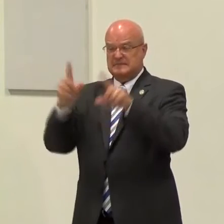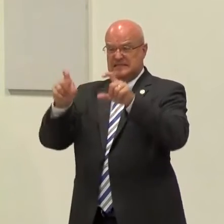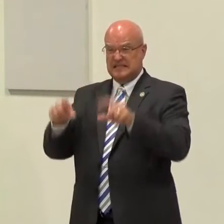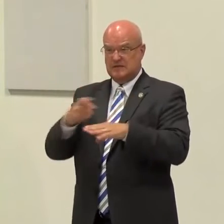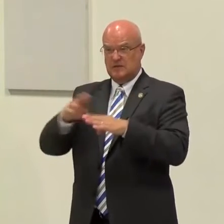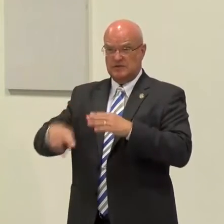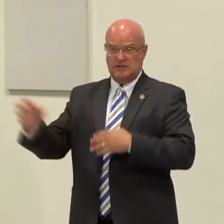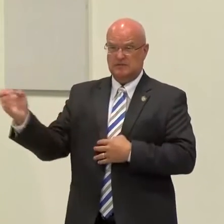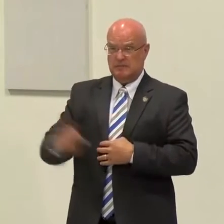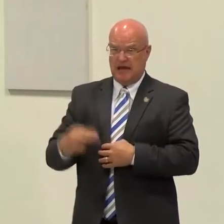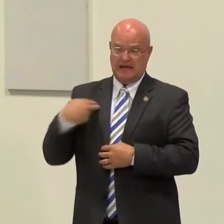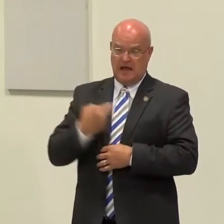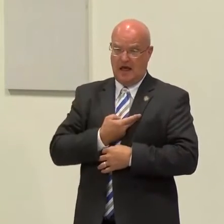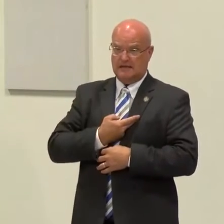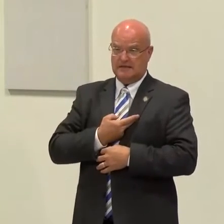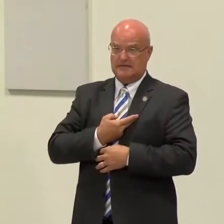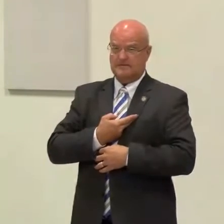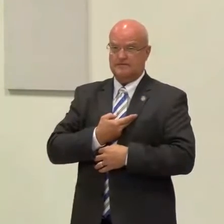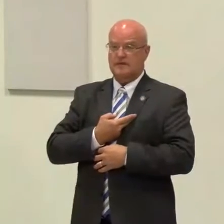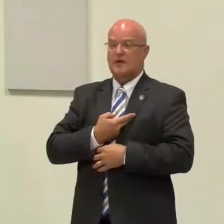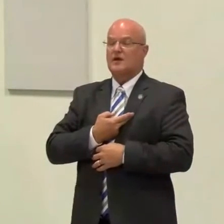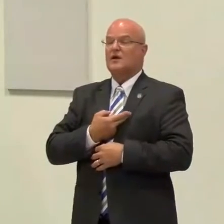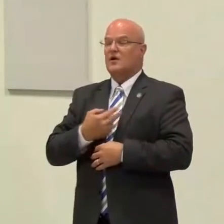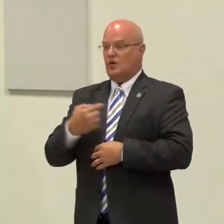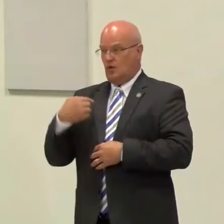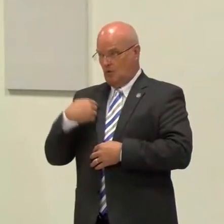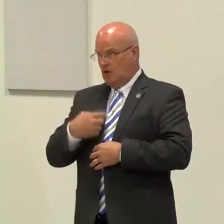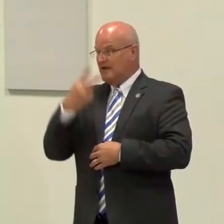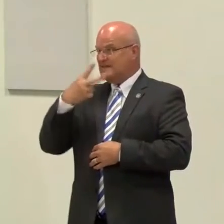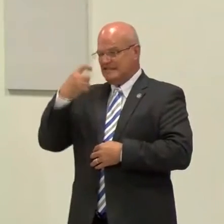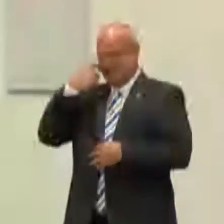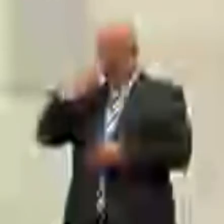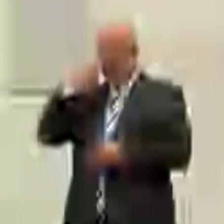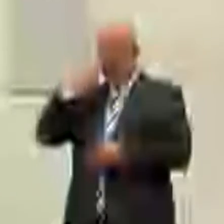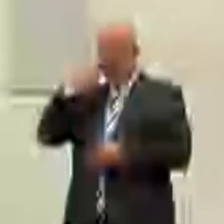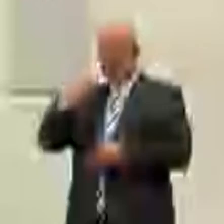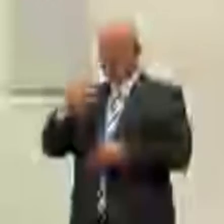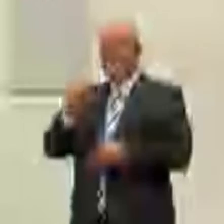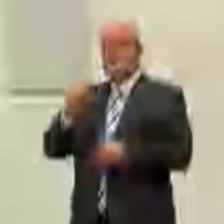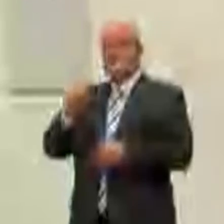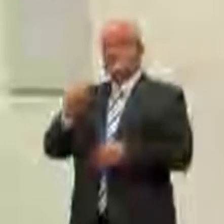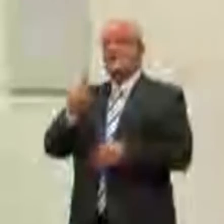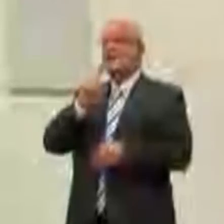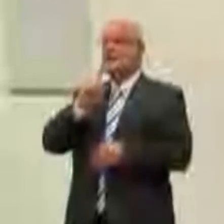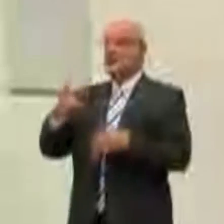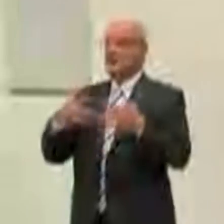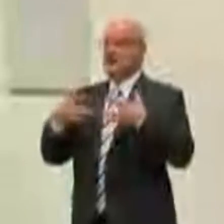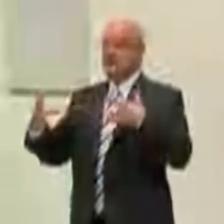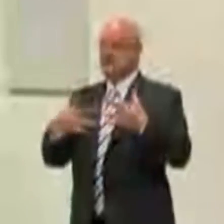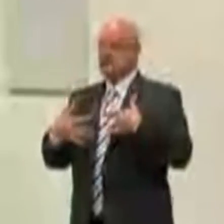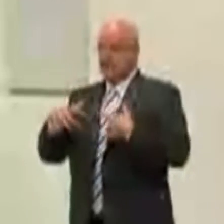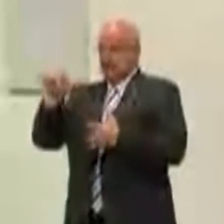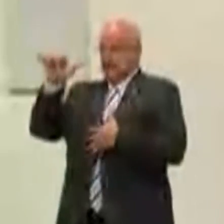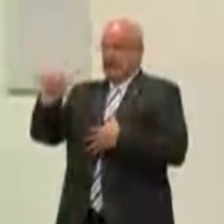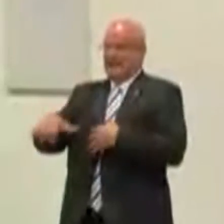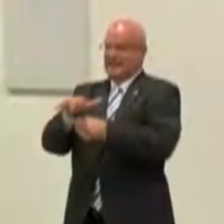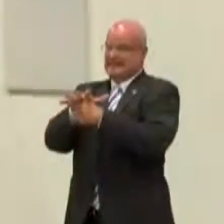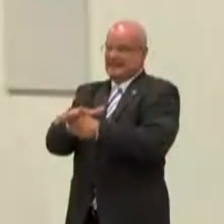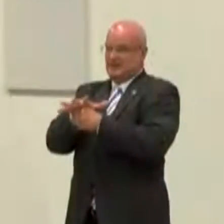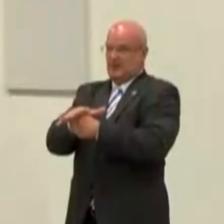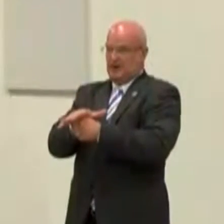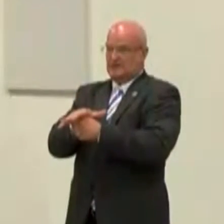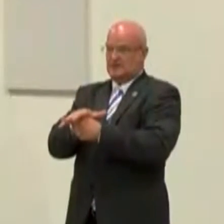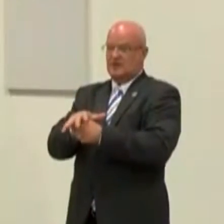testing results back to us. And we've seen that in recent days, and so there is the concern, and that's the pressure